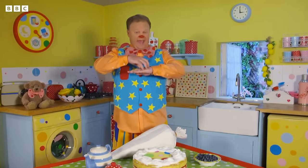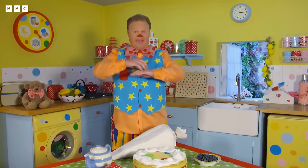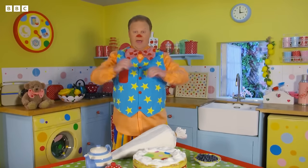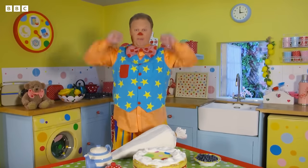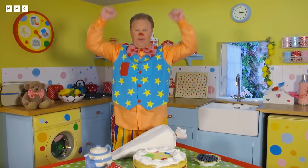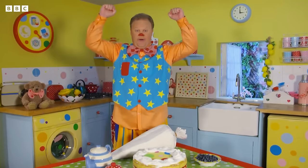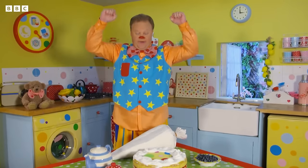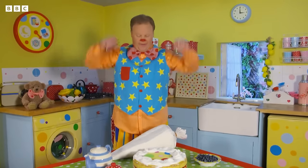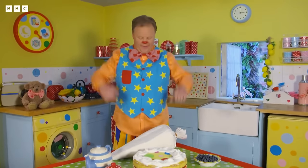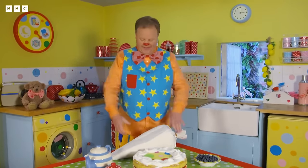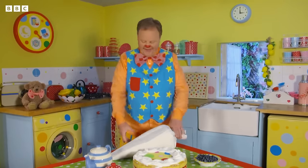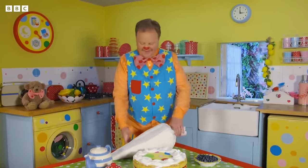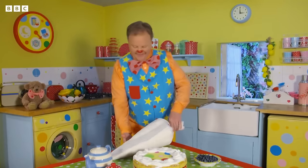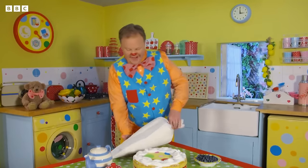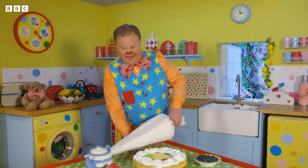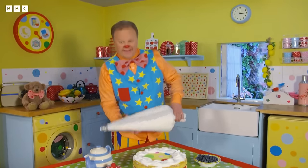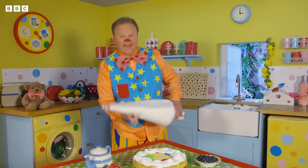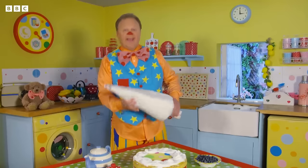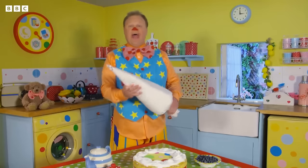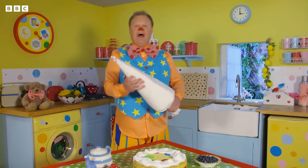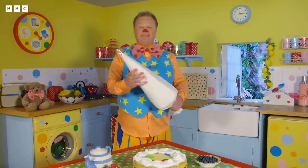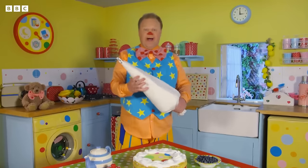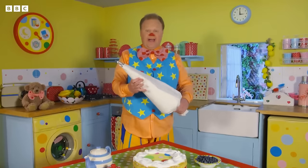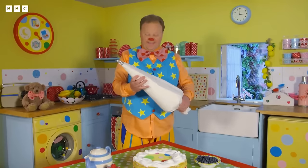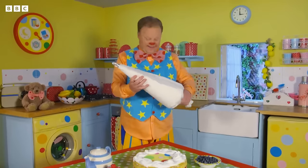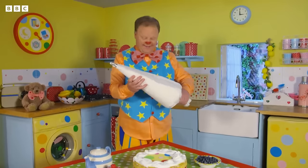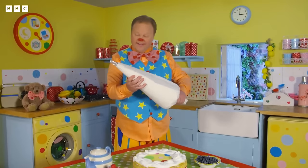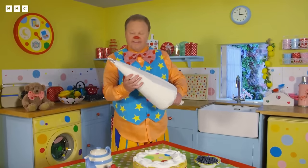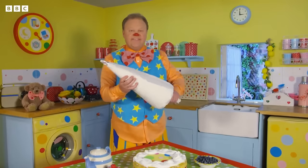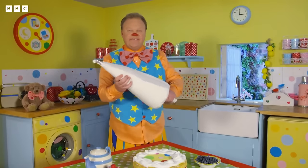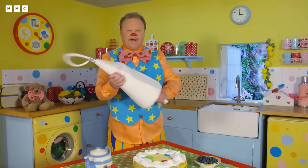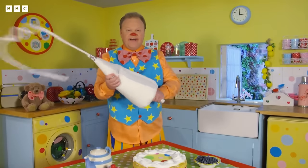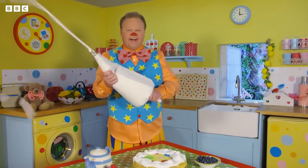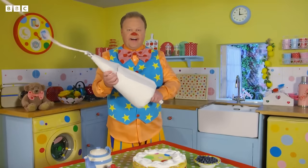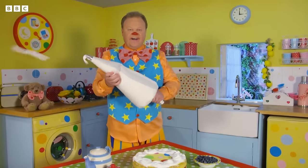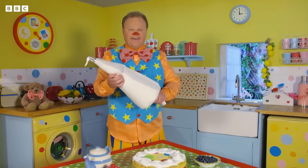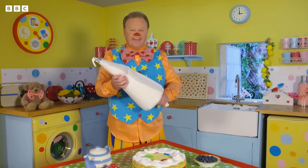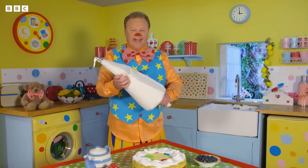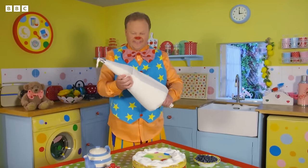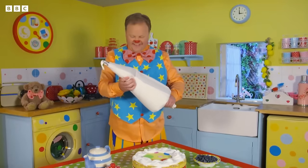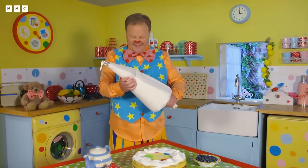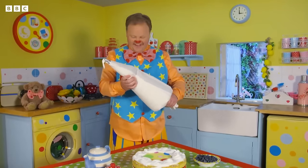cake. Woohoo! Right, now to ice it. Does this work? Oh, yes.